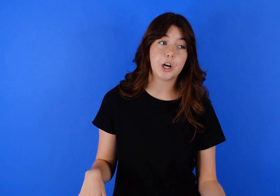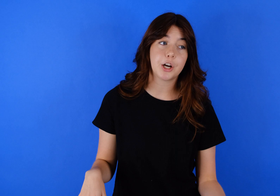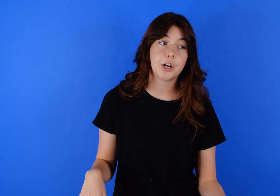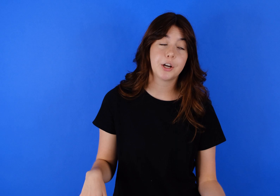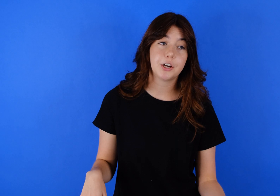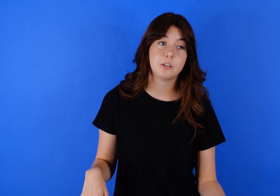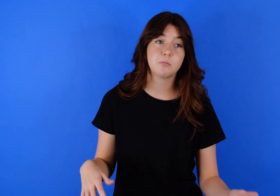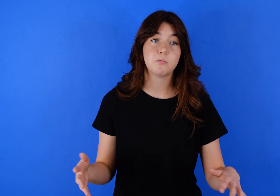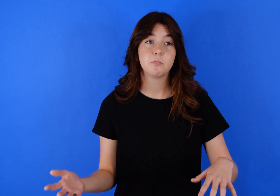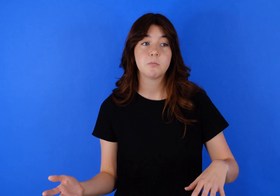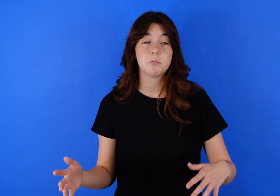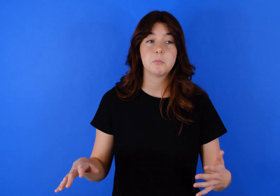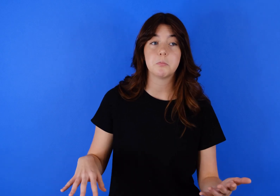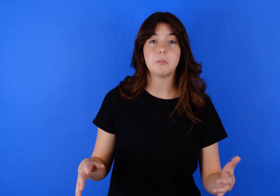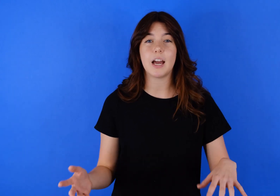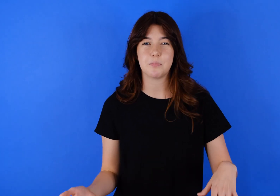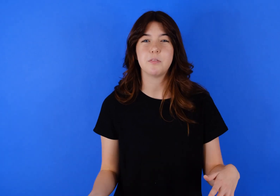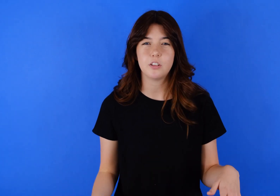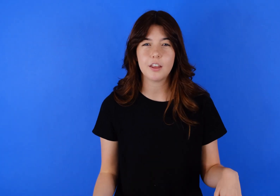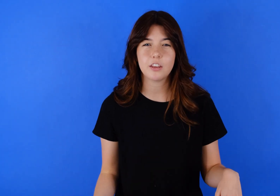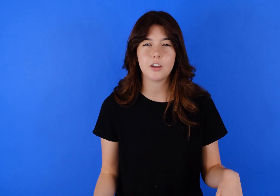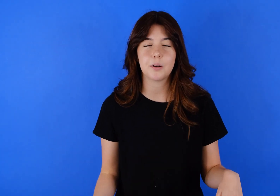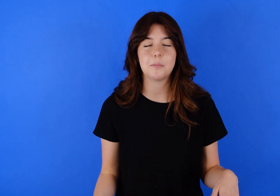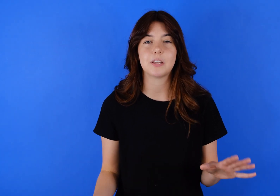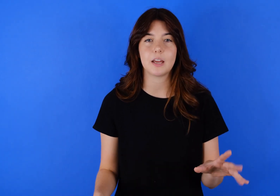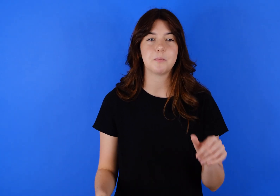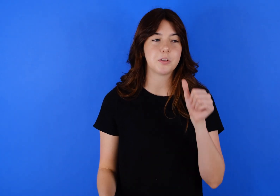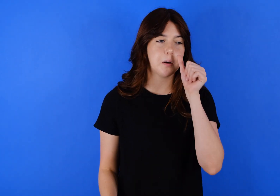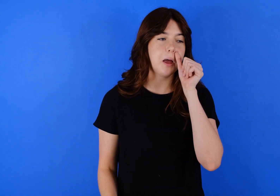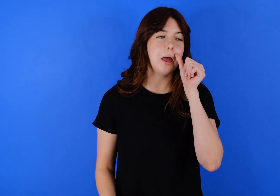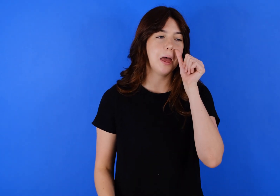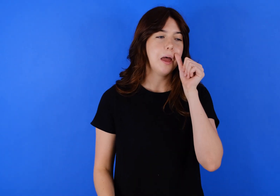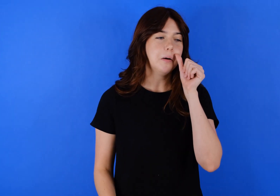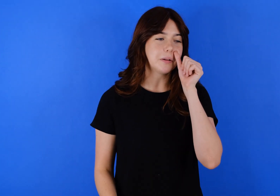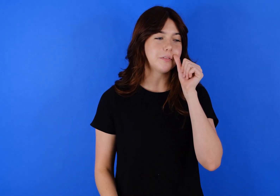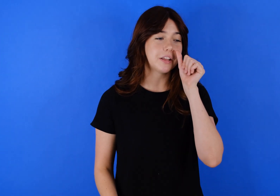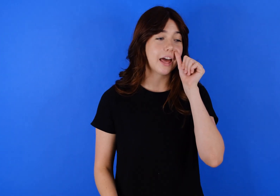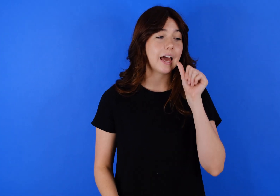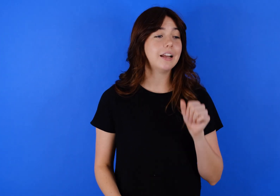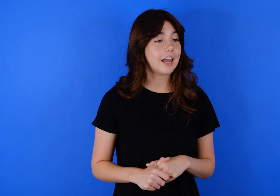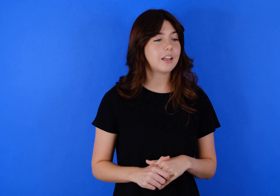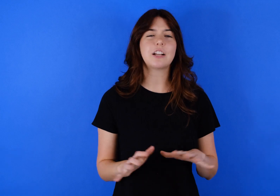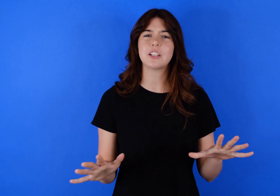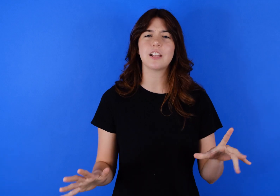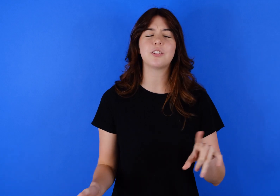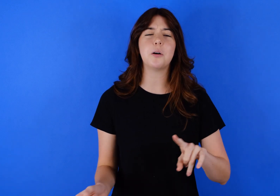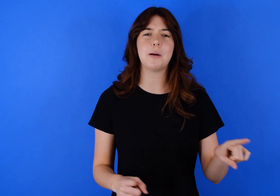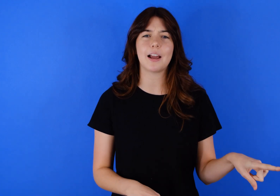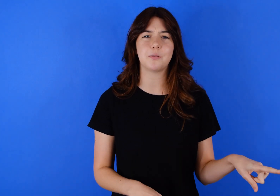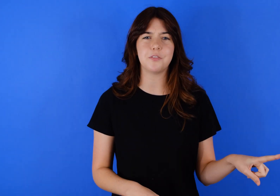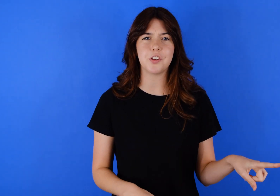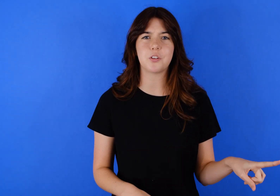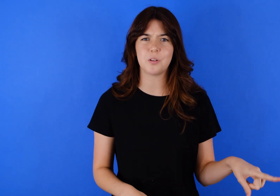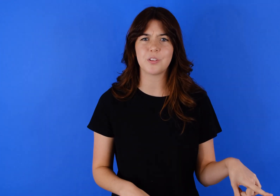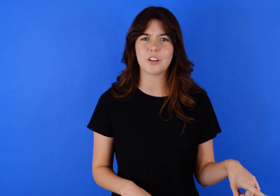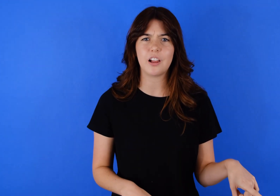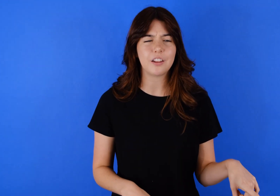or, yeah, I think you get what I'm saying. So we'll leave it at that. Actually, let's go back and review because we've learned a lot so